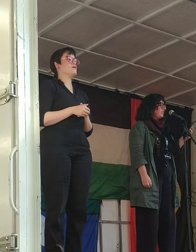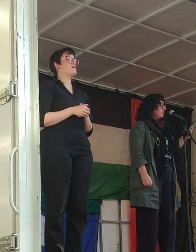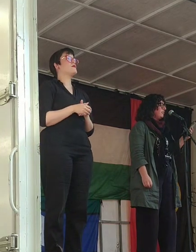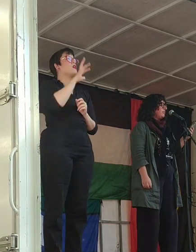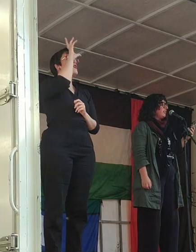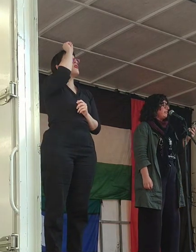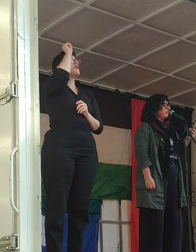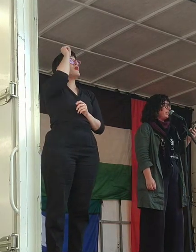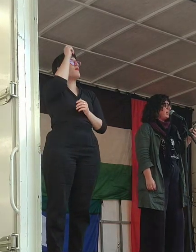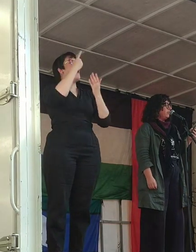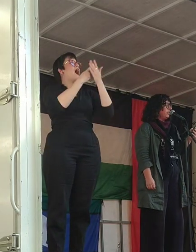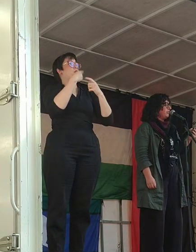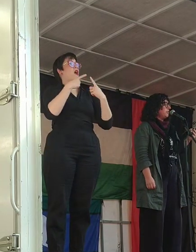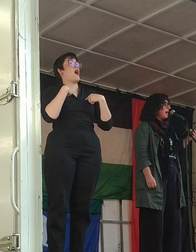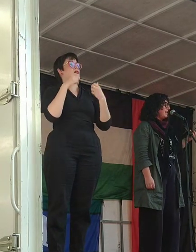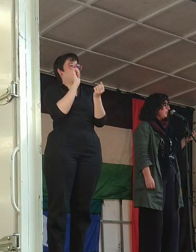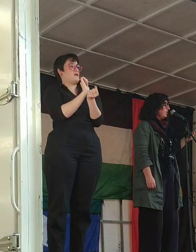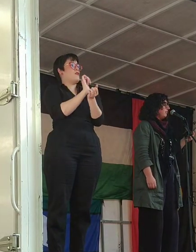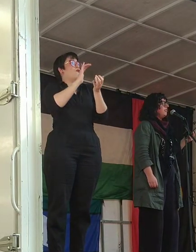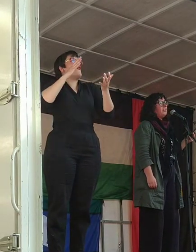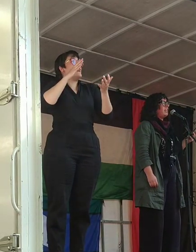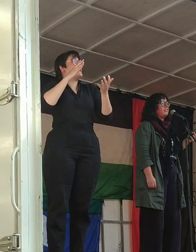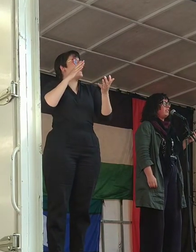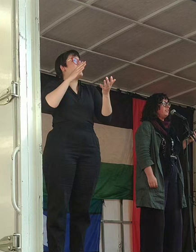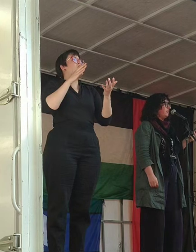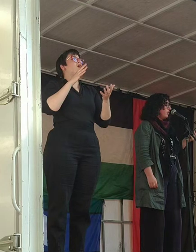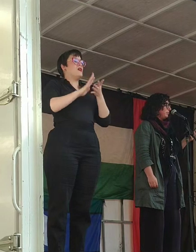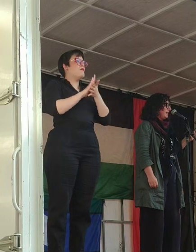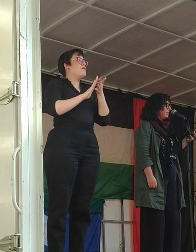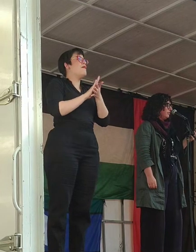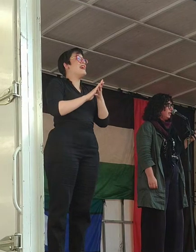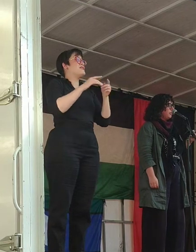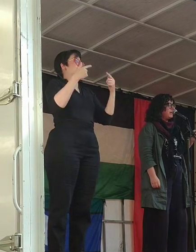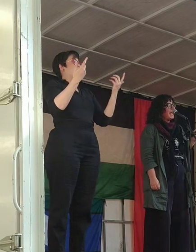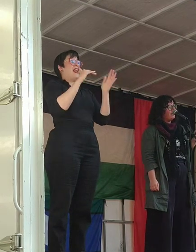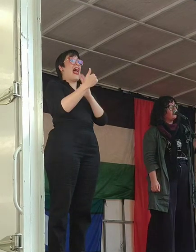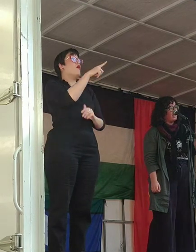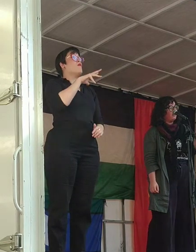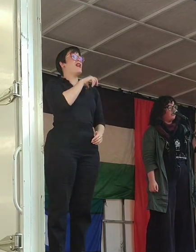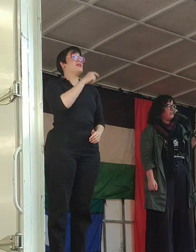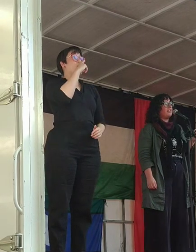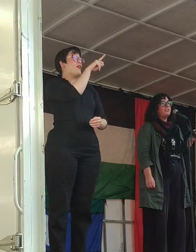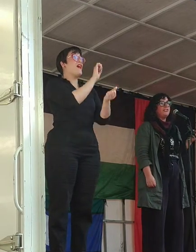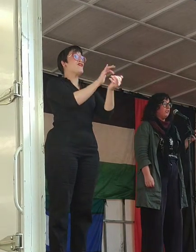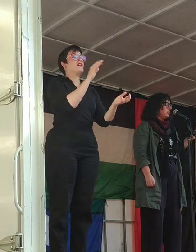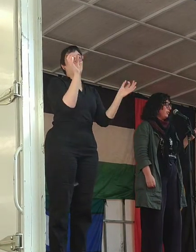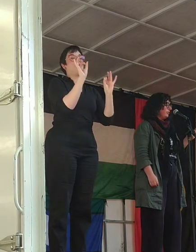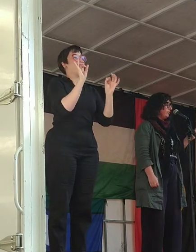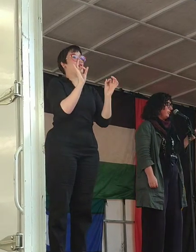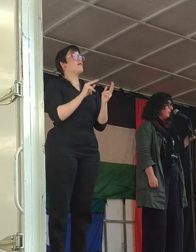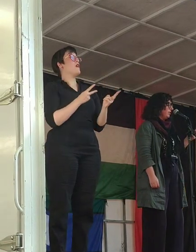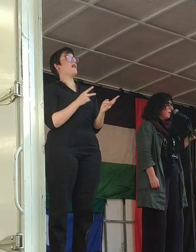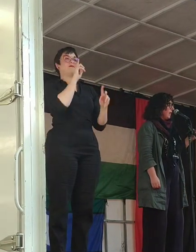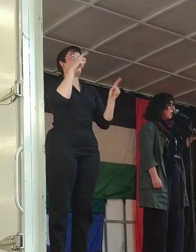We recall the exodus from slavery in order to remind ourselves that this exodus is not complete, that we cannot rest, that there is